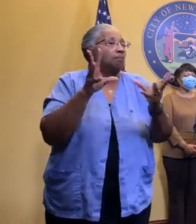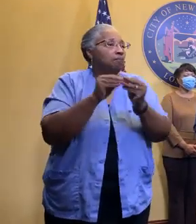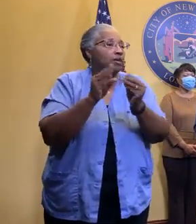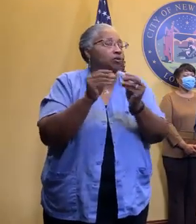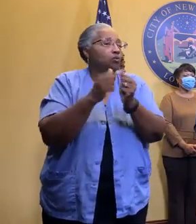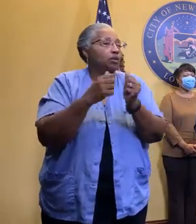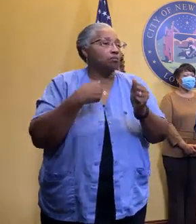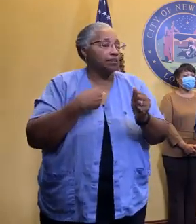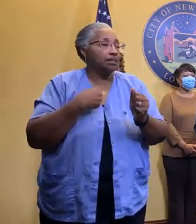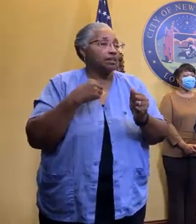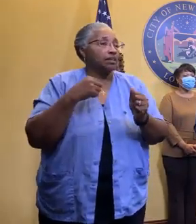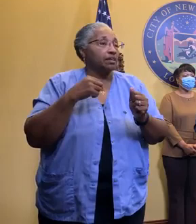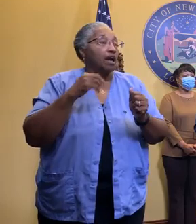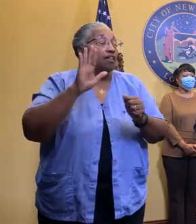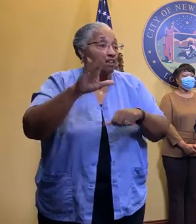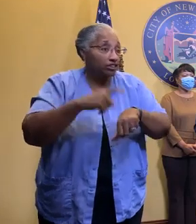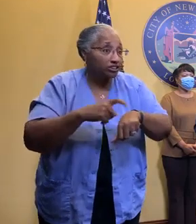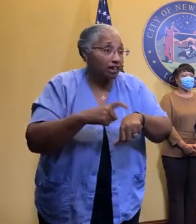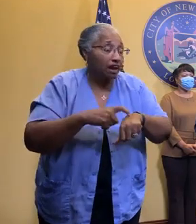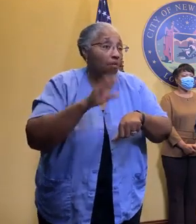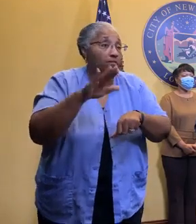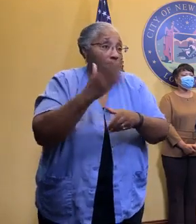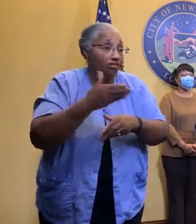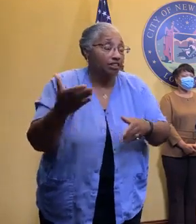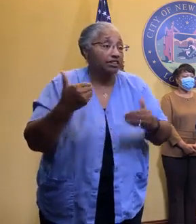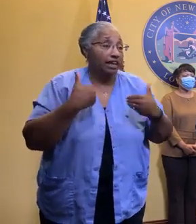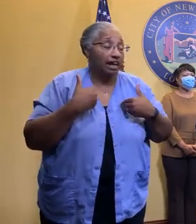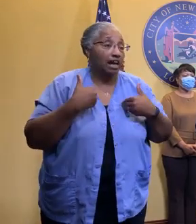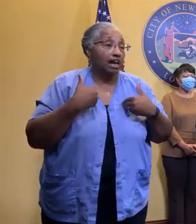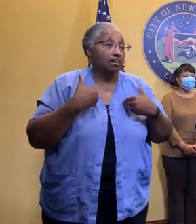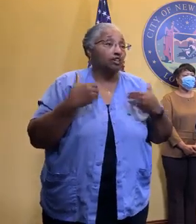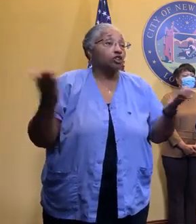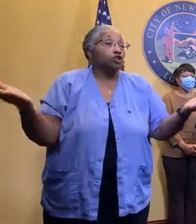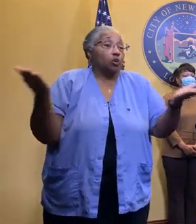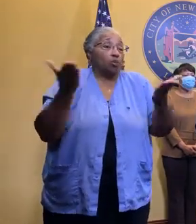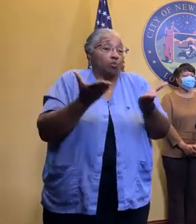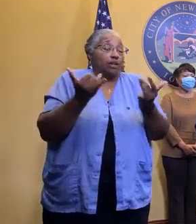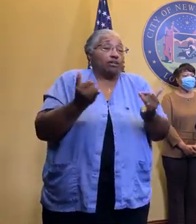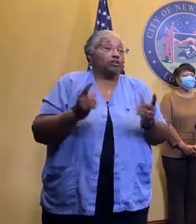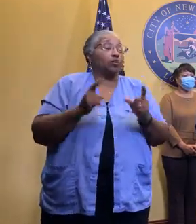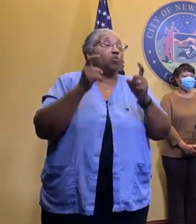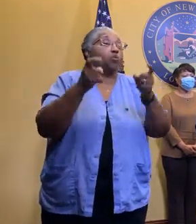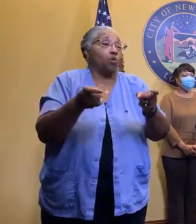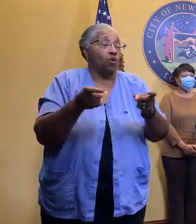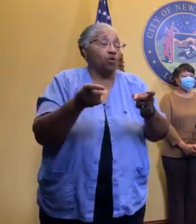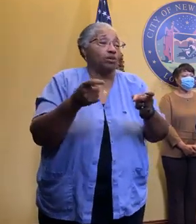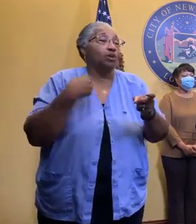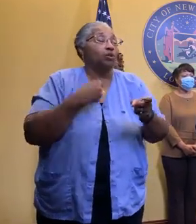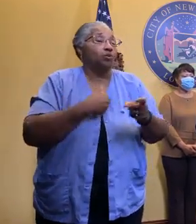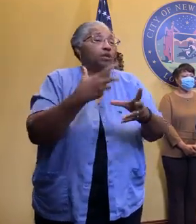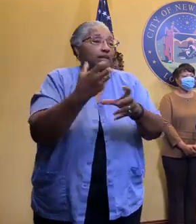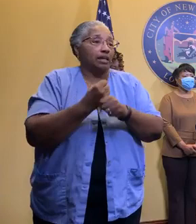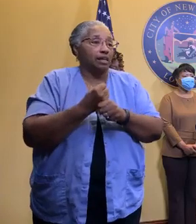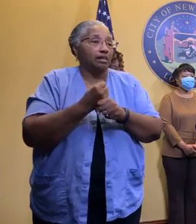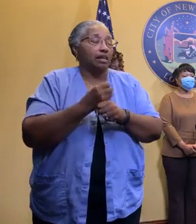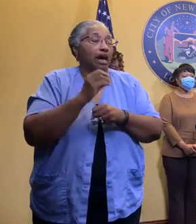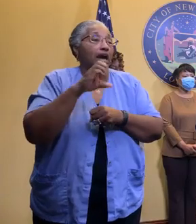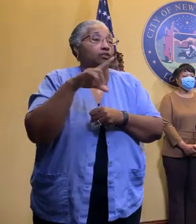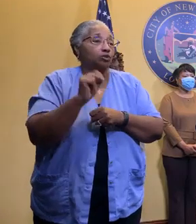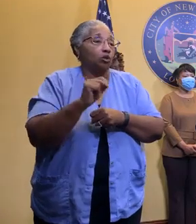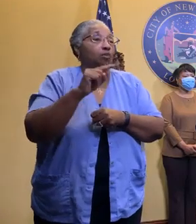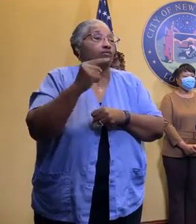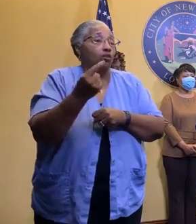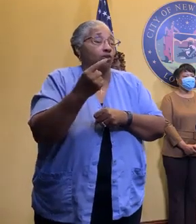devoting their time and resources to bring this award that we were granted on the 1st of October